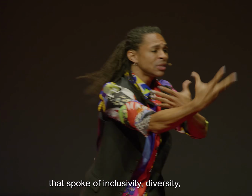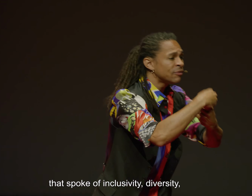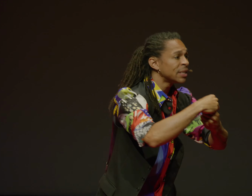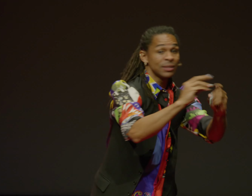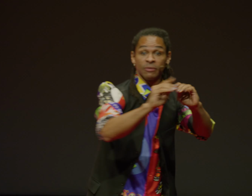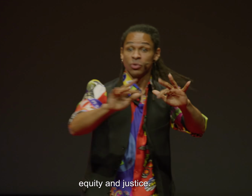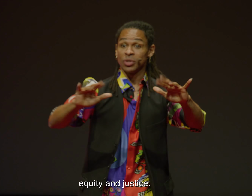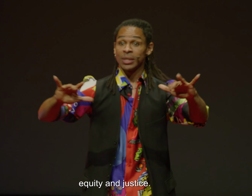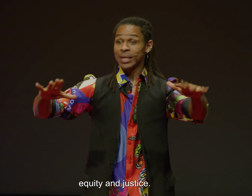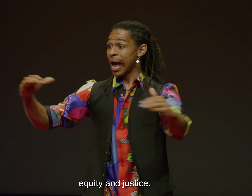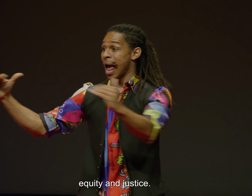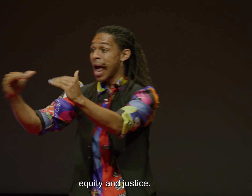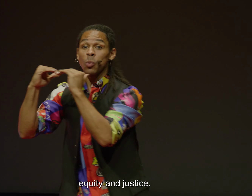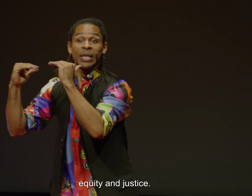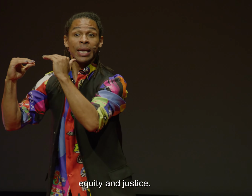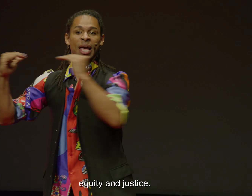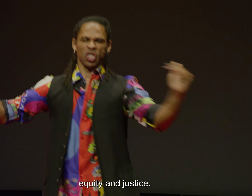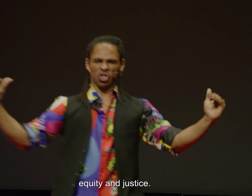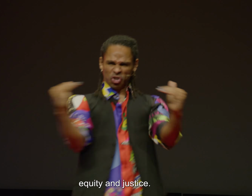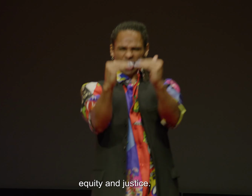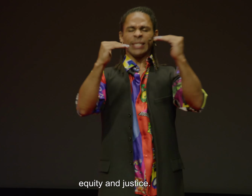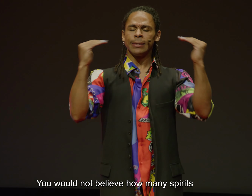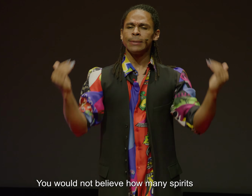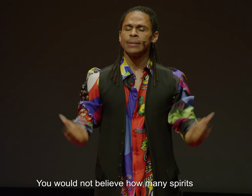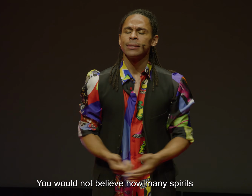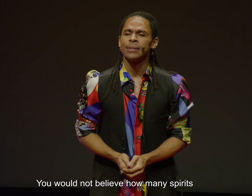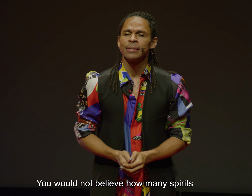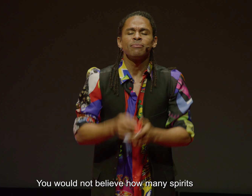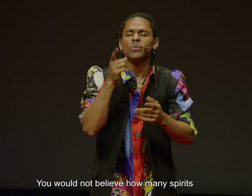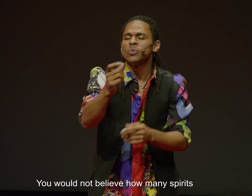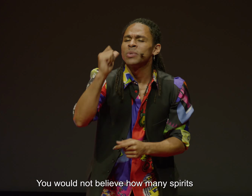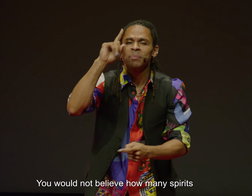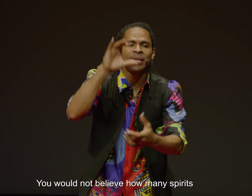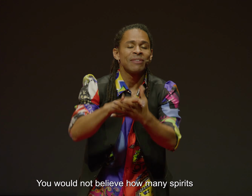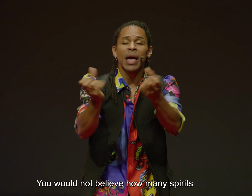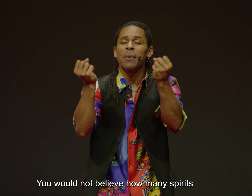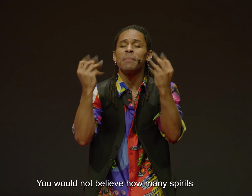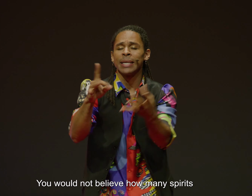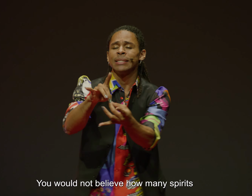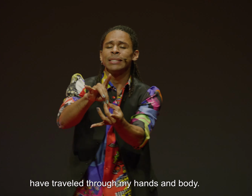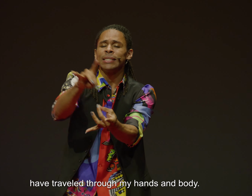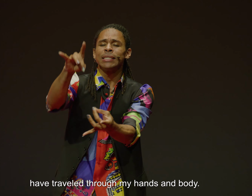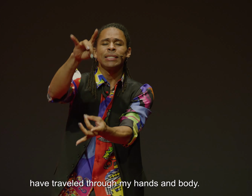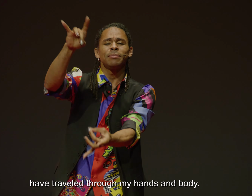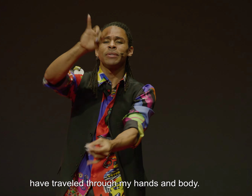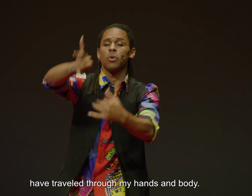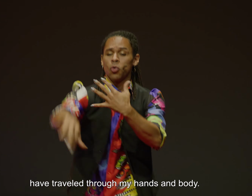diversity, equity, and justice. You would not believe how many spirits have traveled through